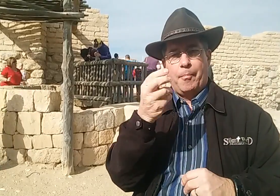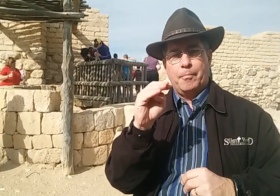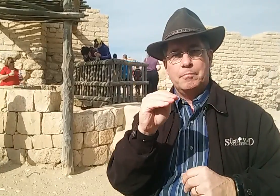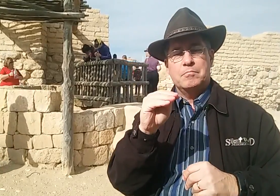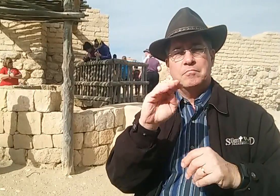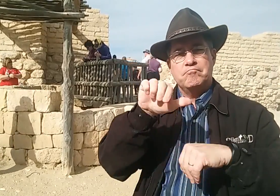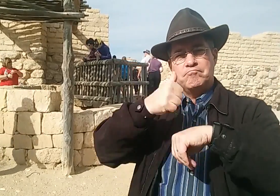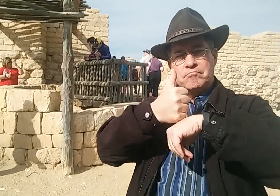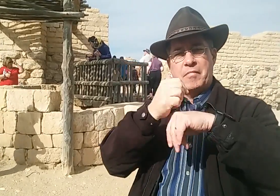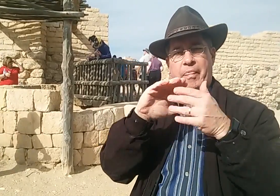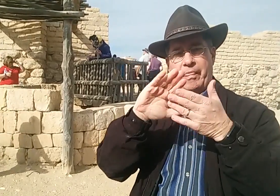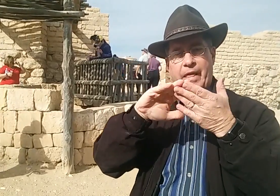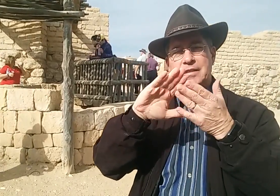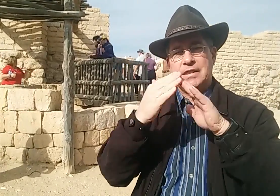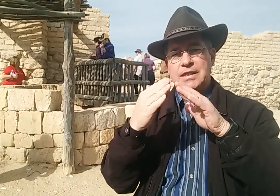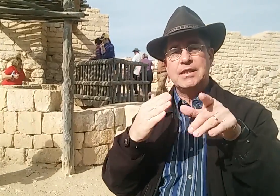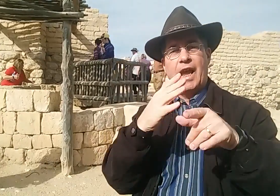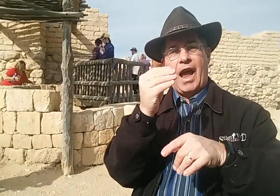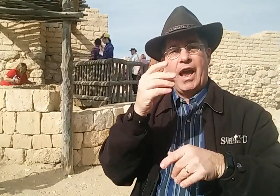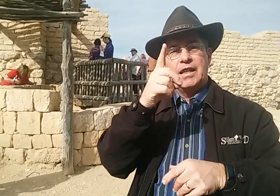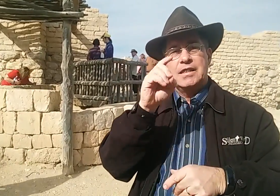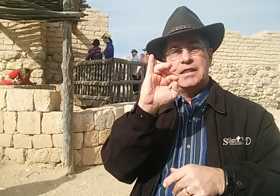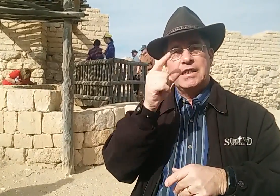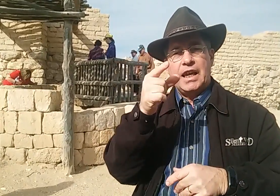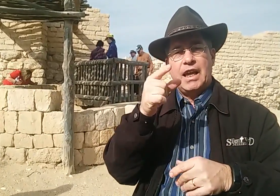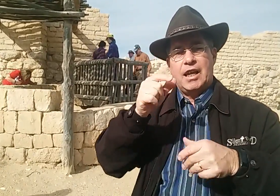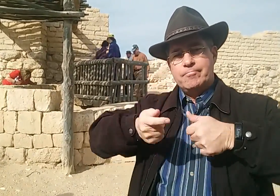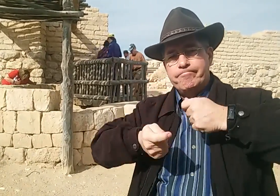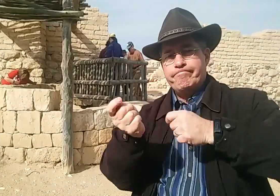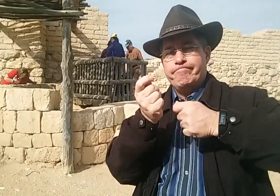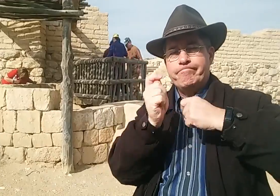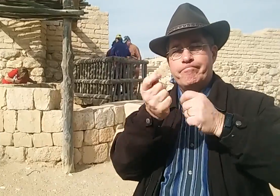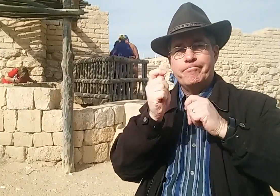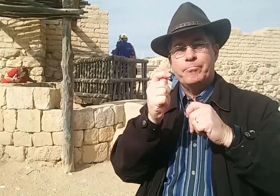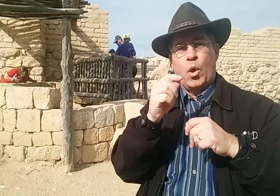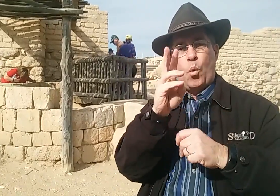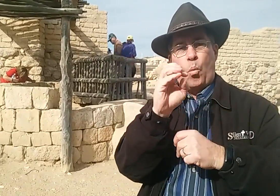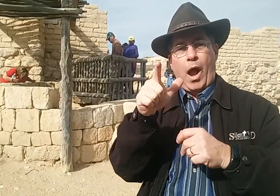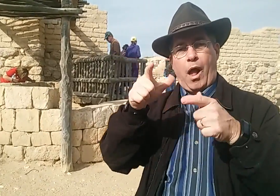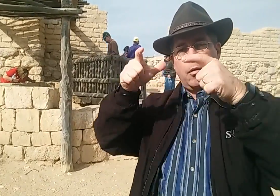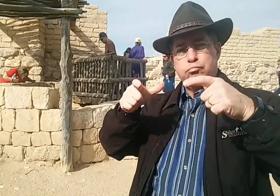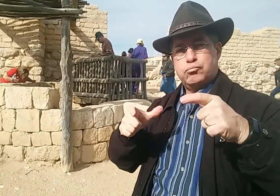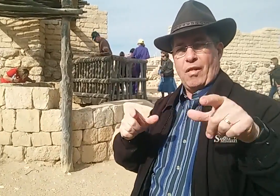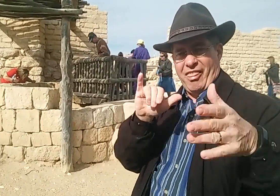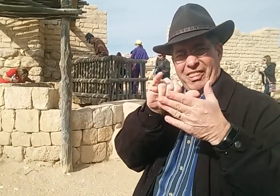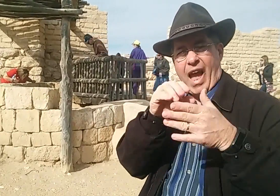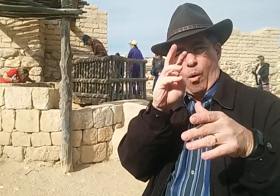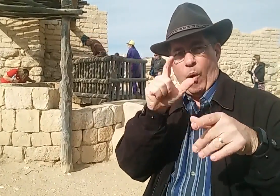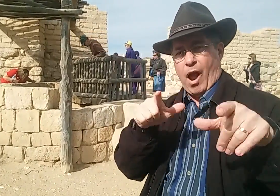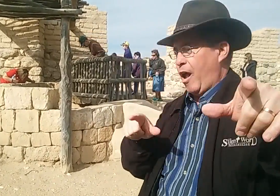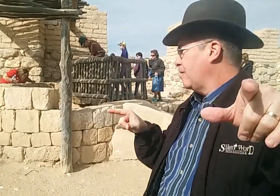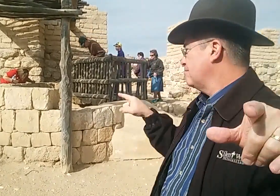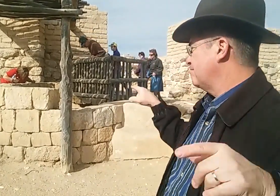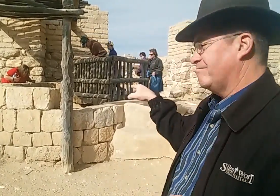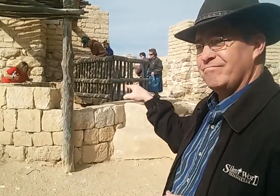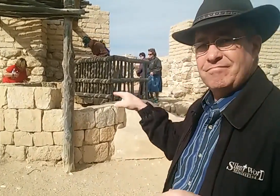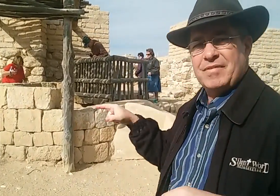And as you recall, this is the city of Abraham. This is where he dug a well. Here is the